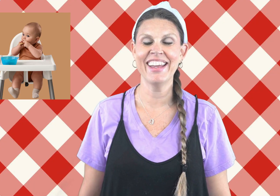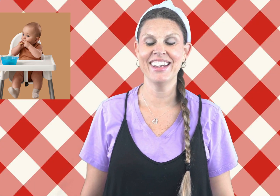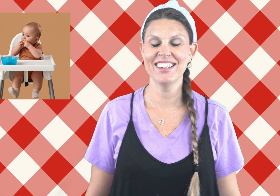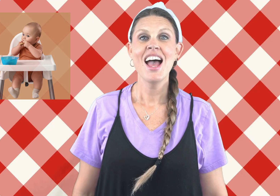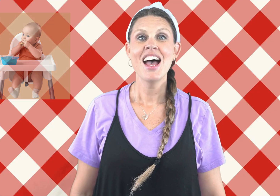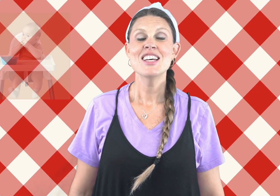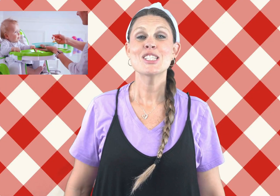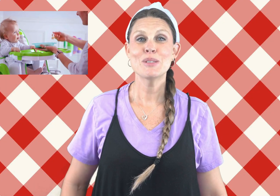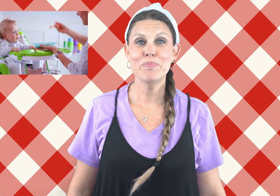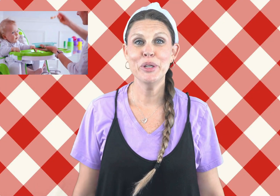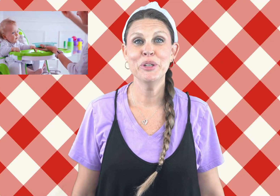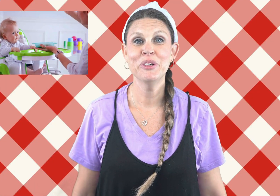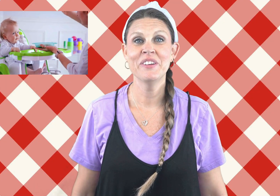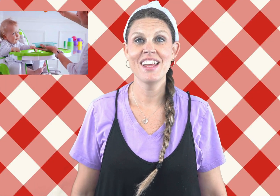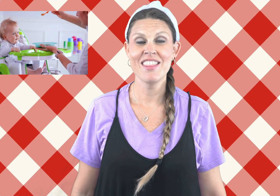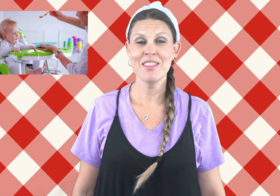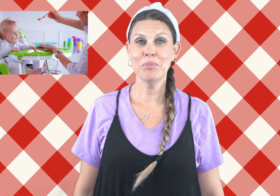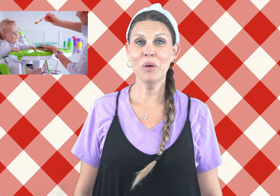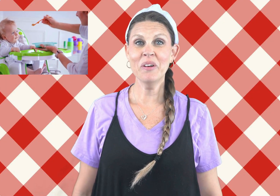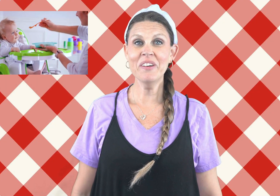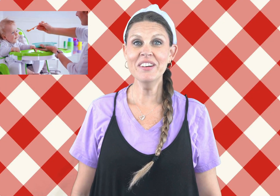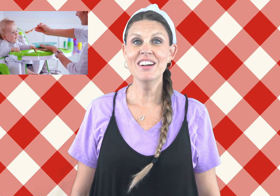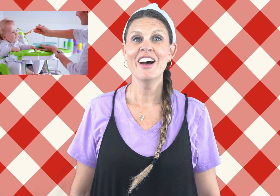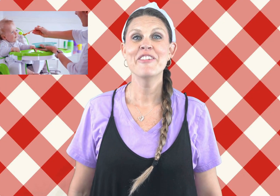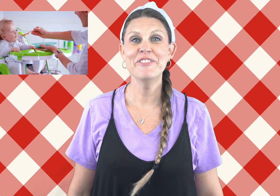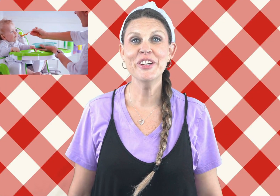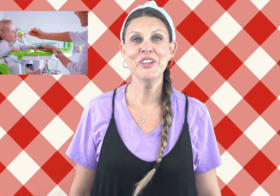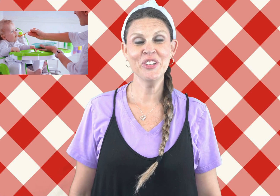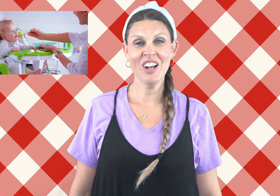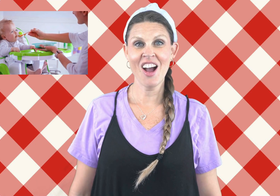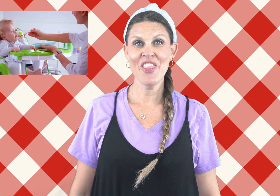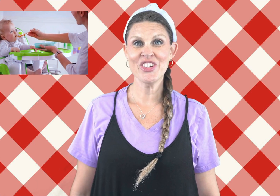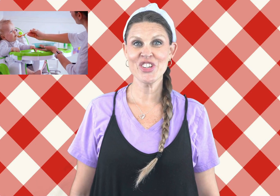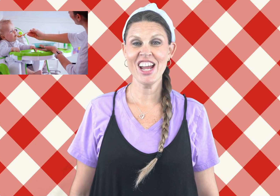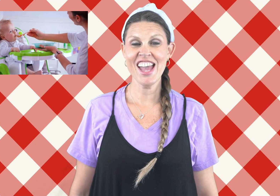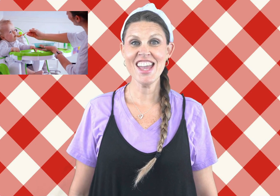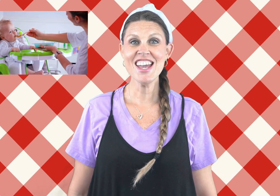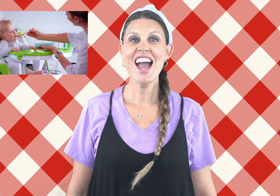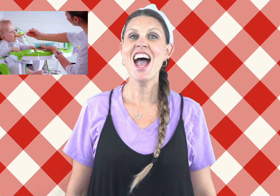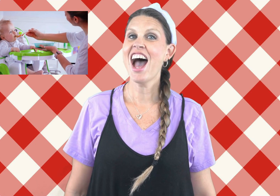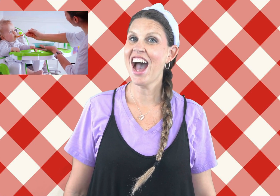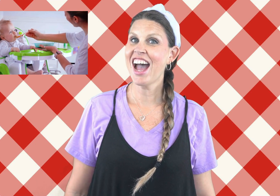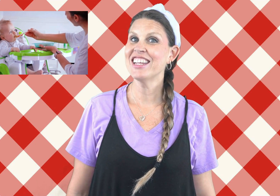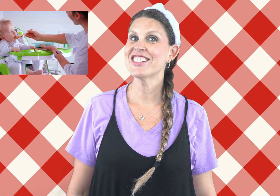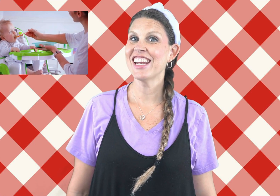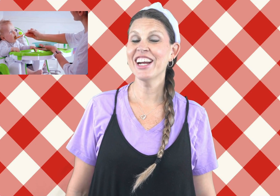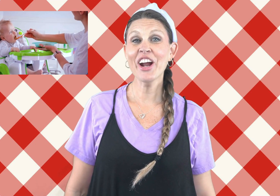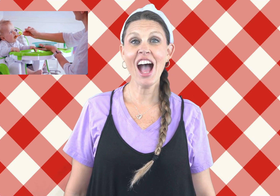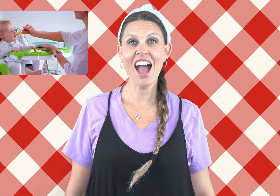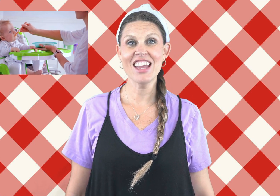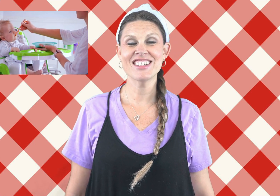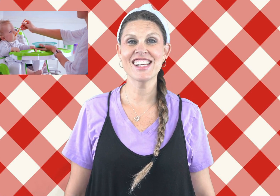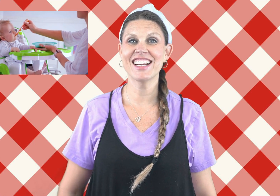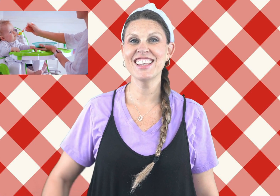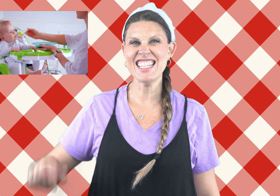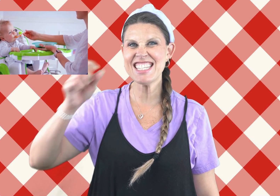bite. Spoon in the bowl, food on the tray. High chair, let's